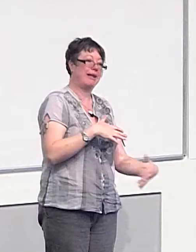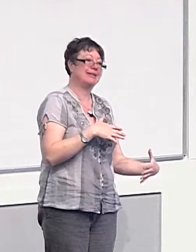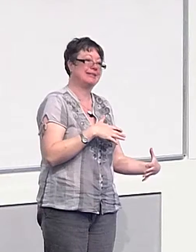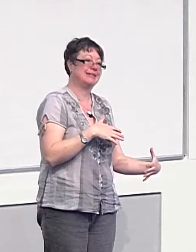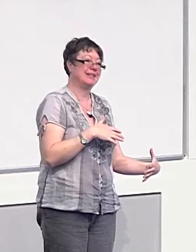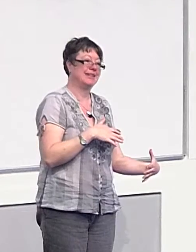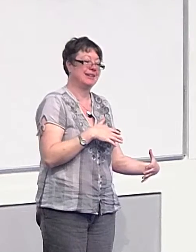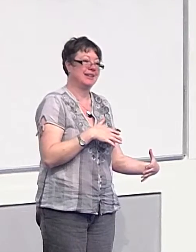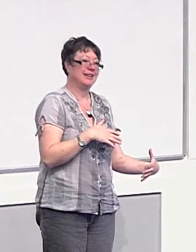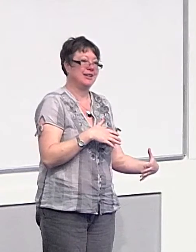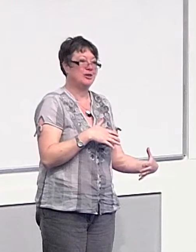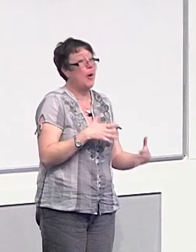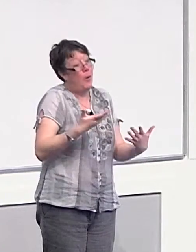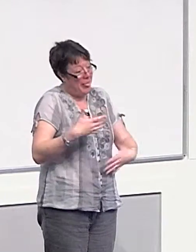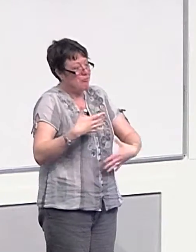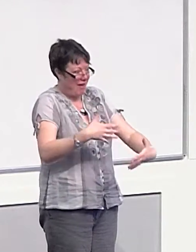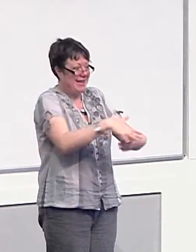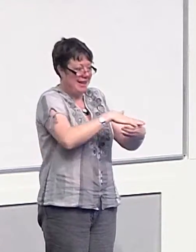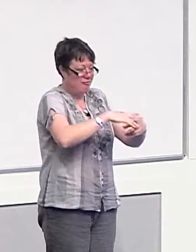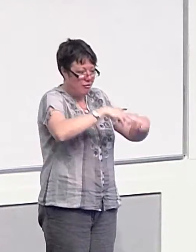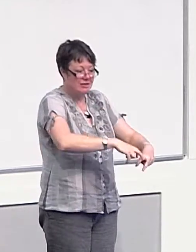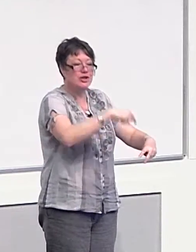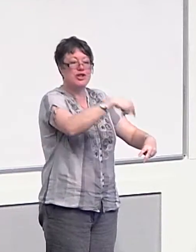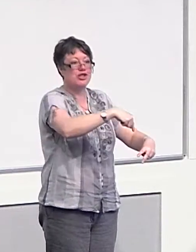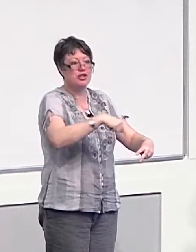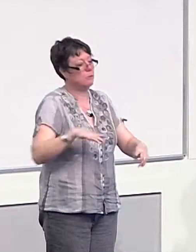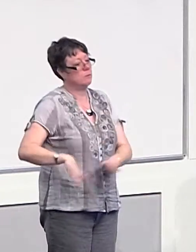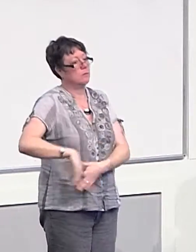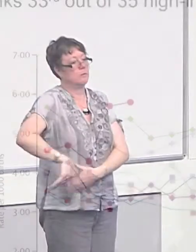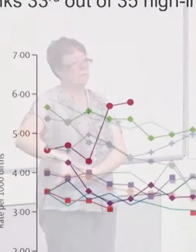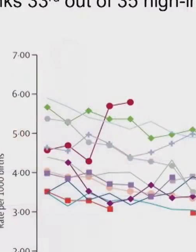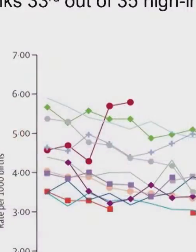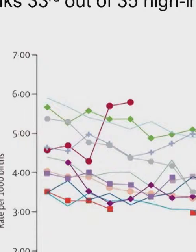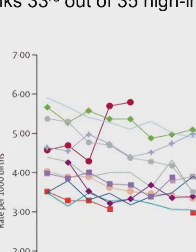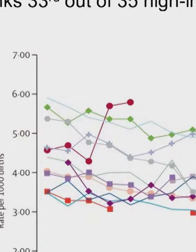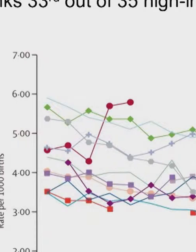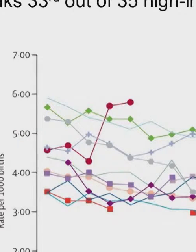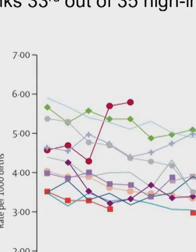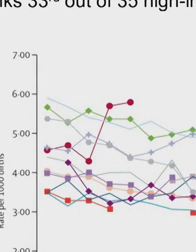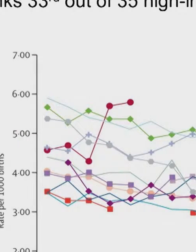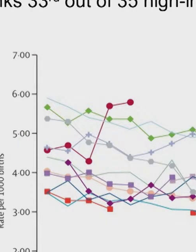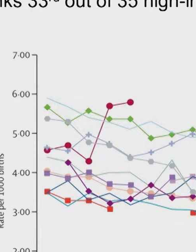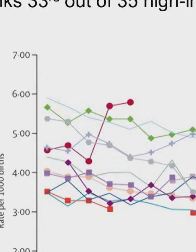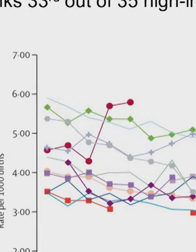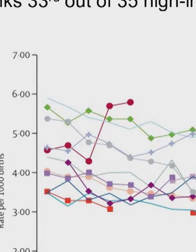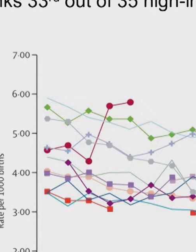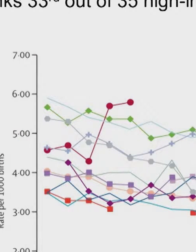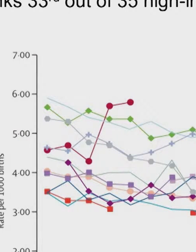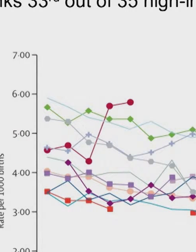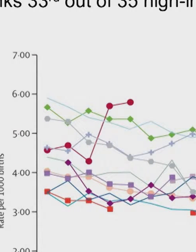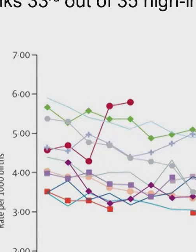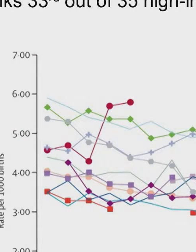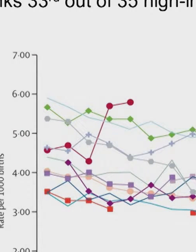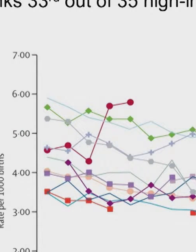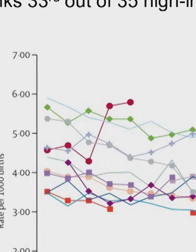considered within the pregnancy field. And here you can see that the top